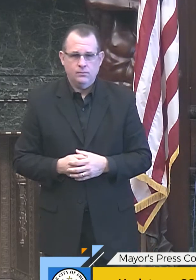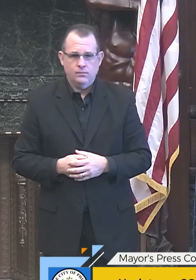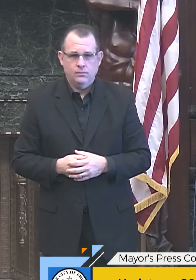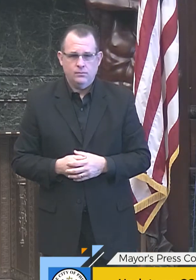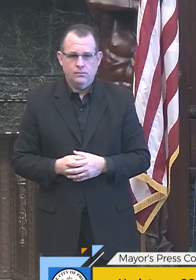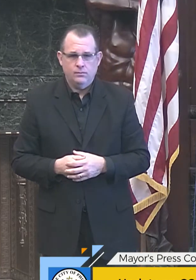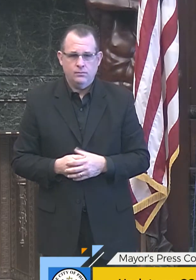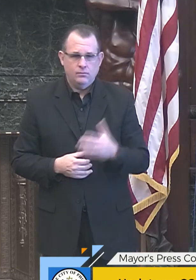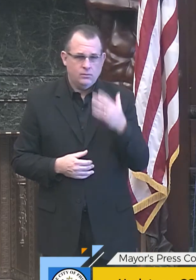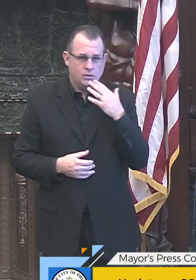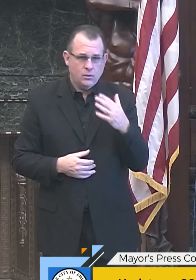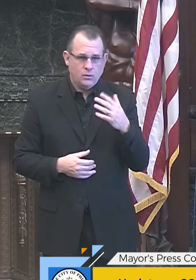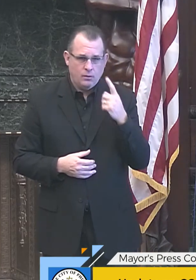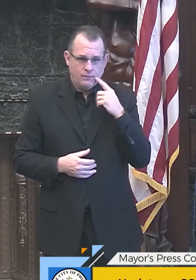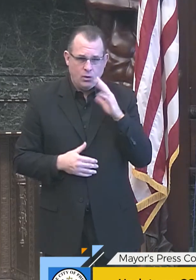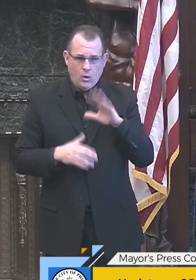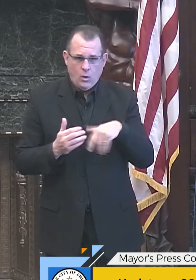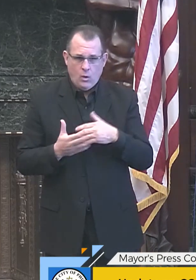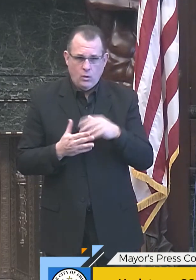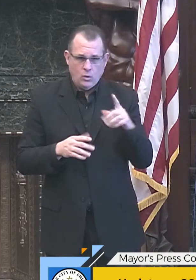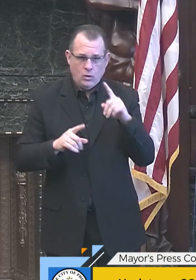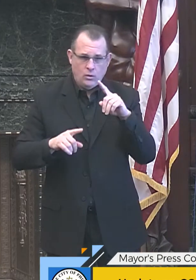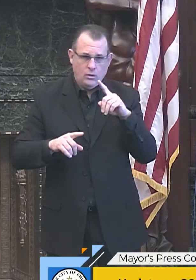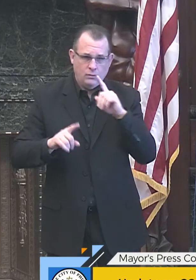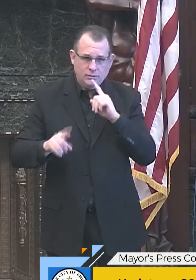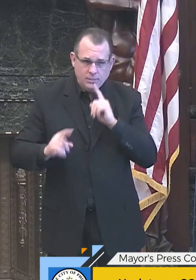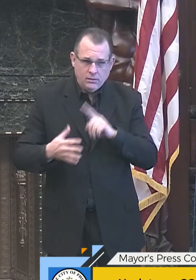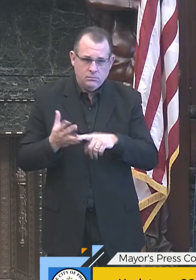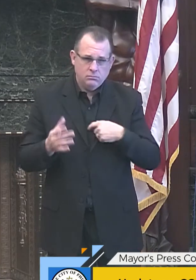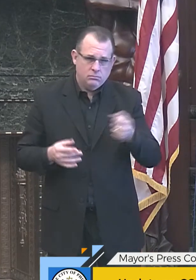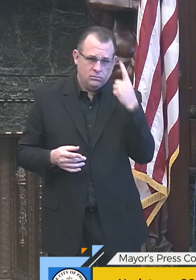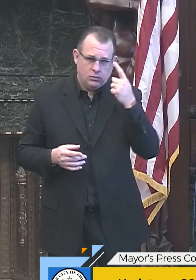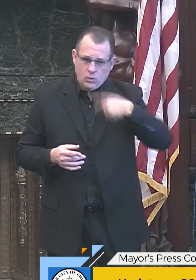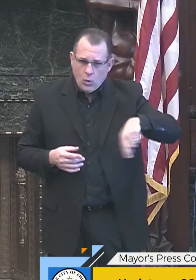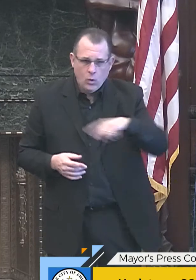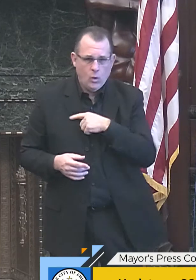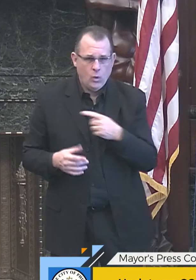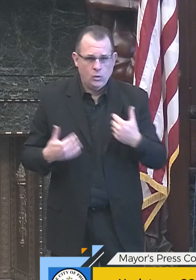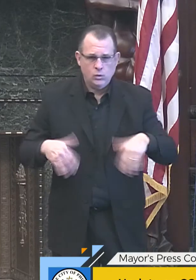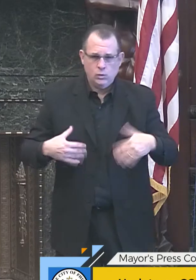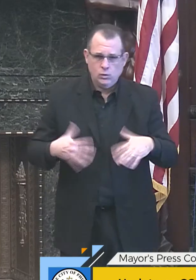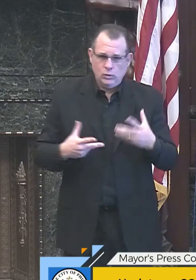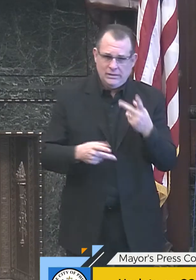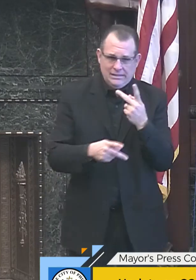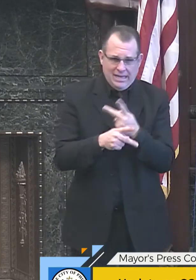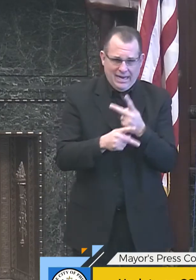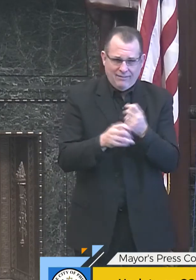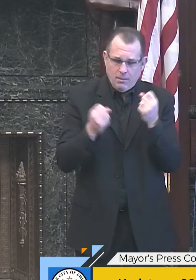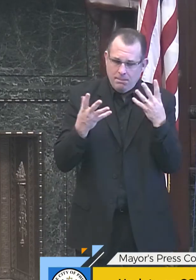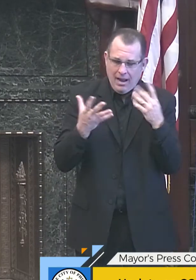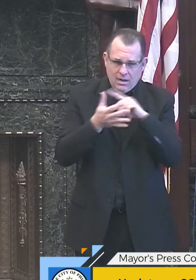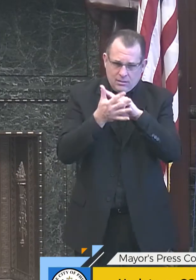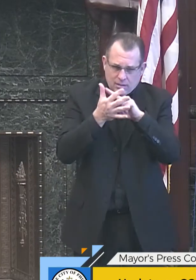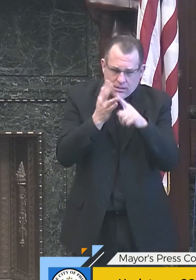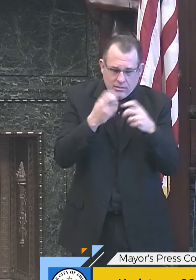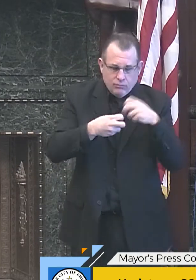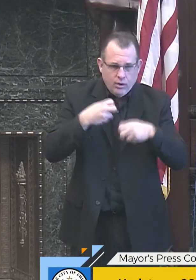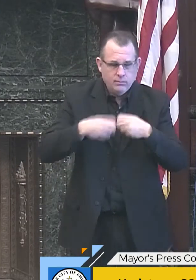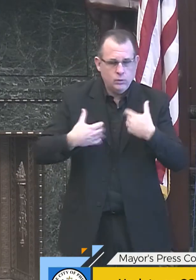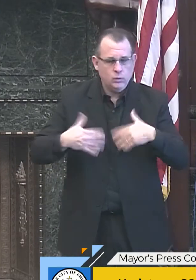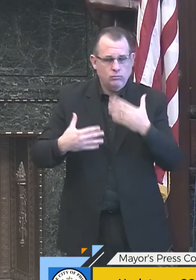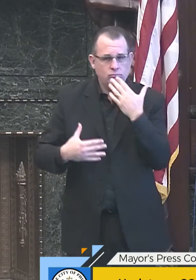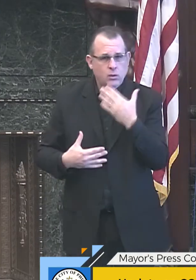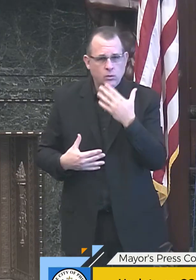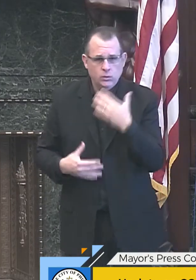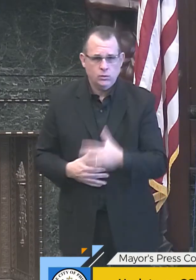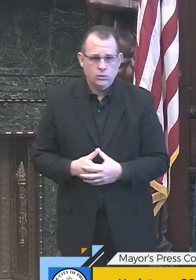Thank you for all responses, realizing that you guys are dealing with a myriad of issues, and thanks again. Well, thanks, Joanne. All right.